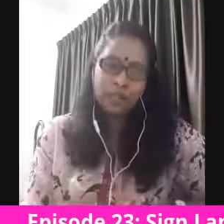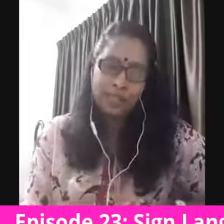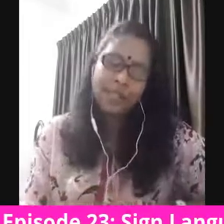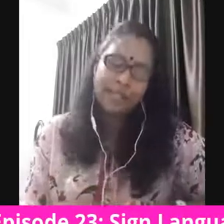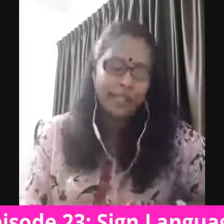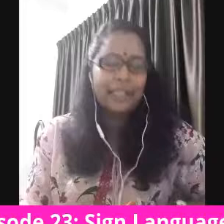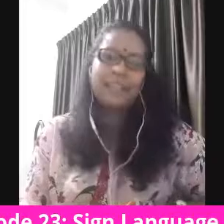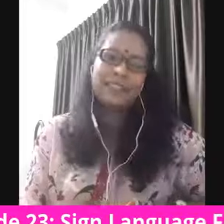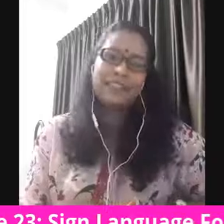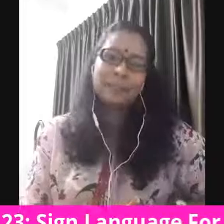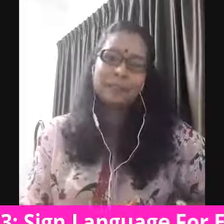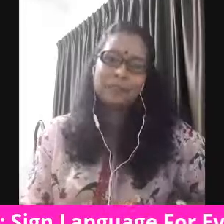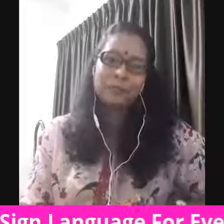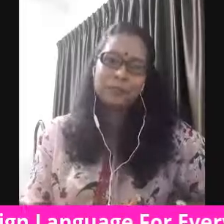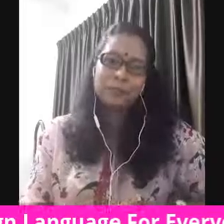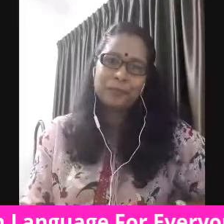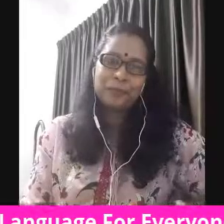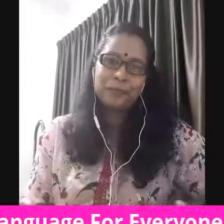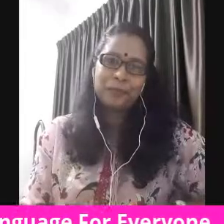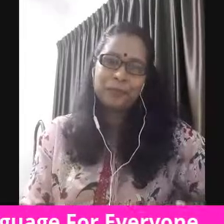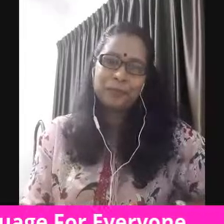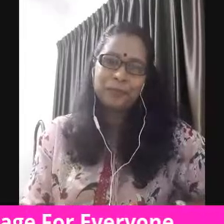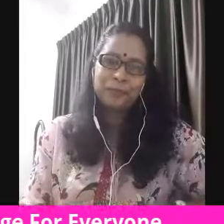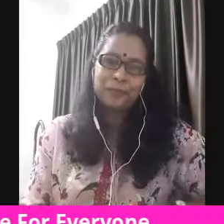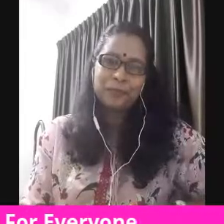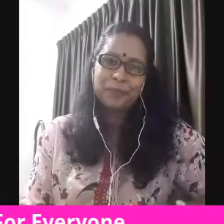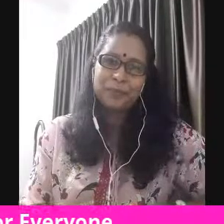enroll the courses Mm-hmm. and can learn.